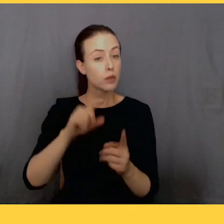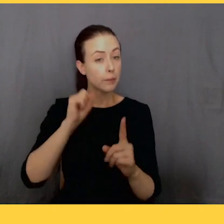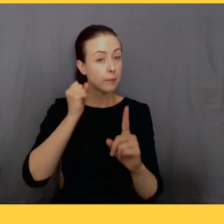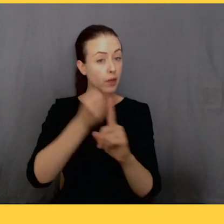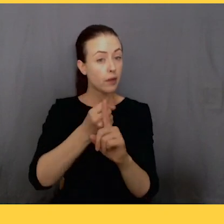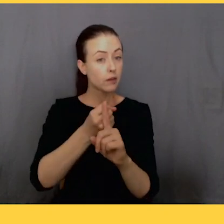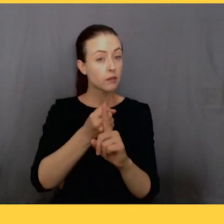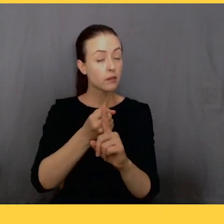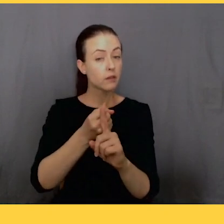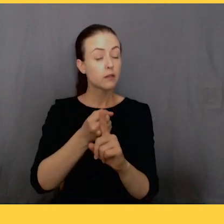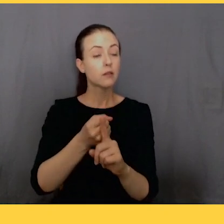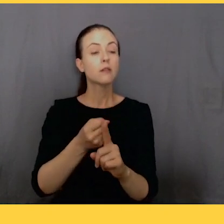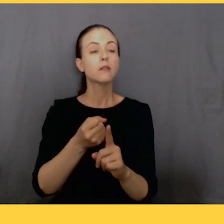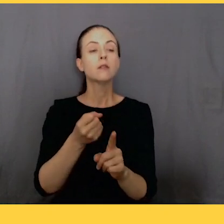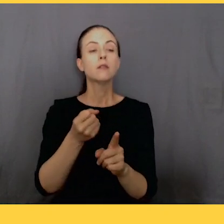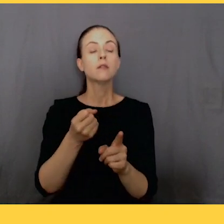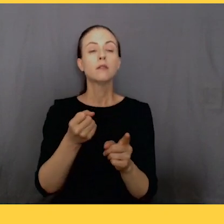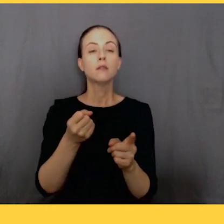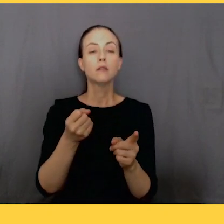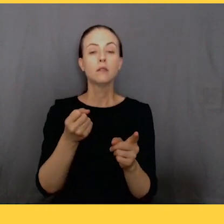to make sure that we are